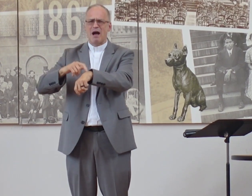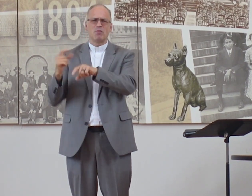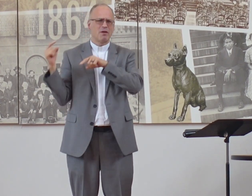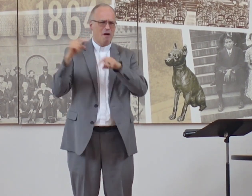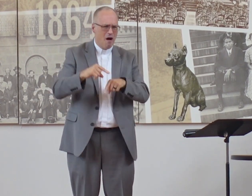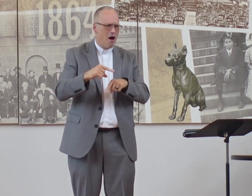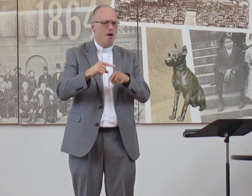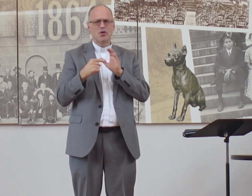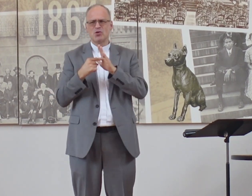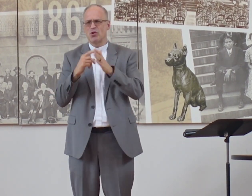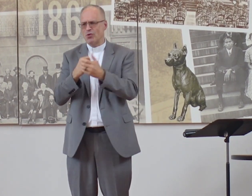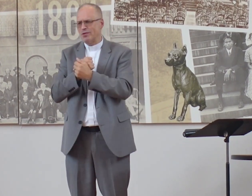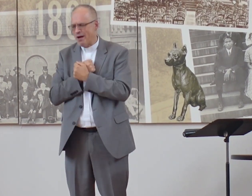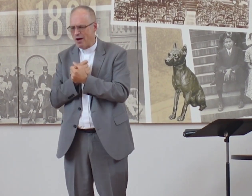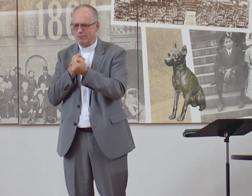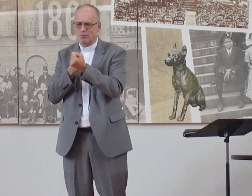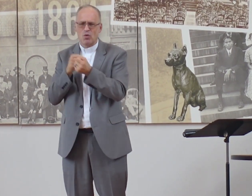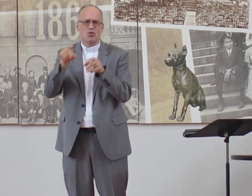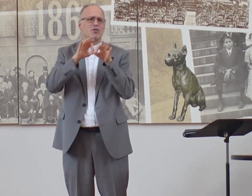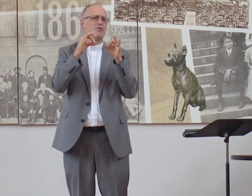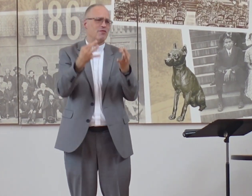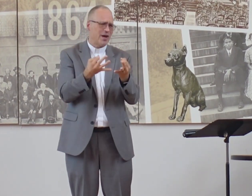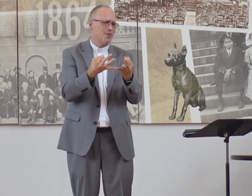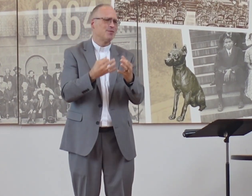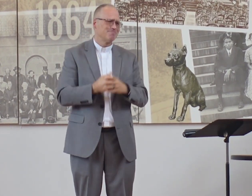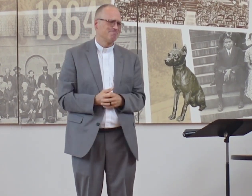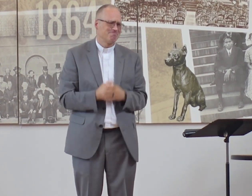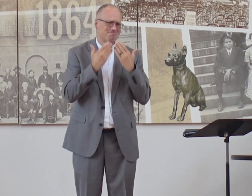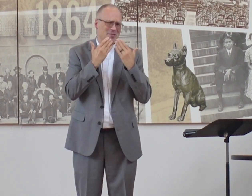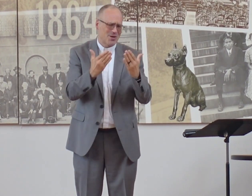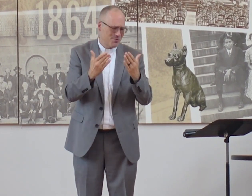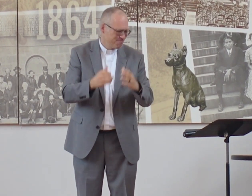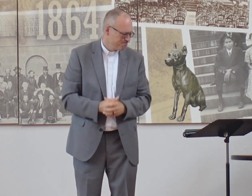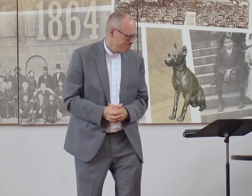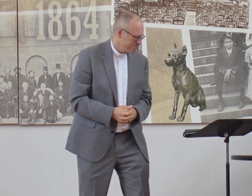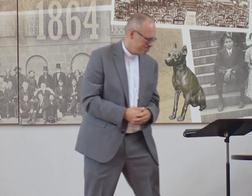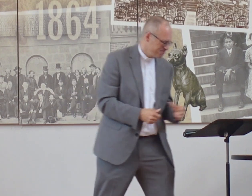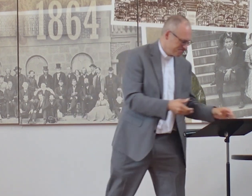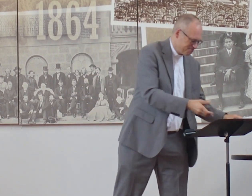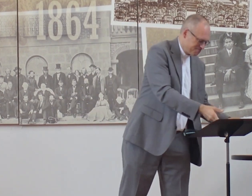Thank you.